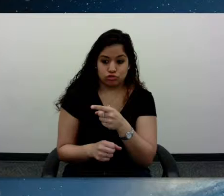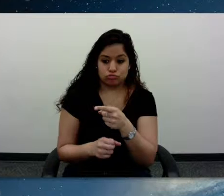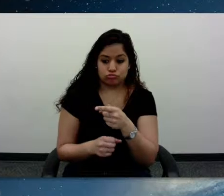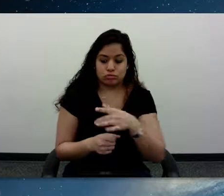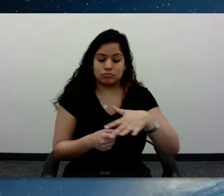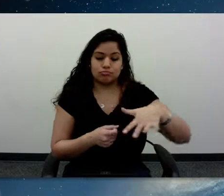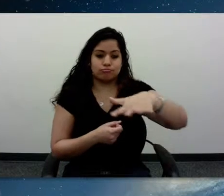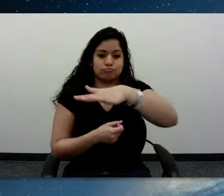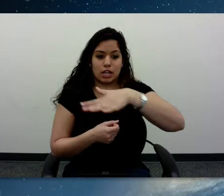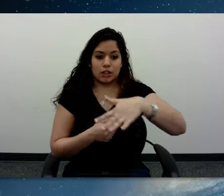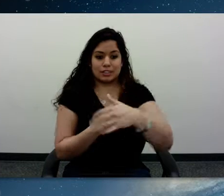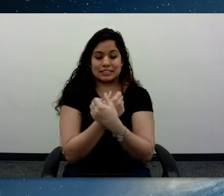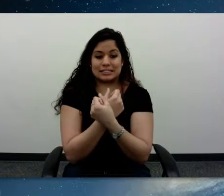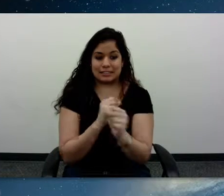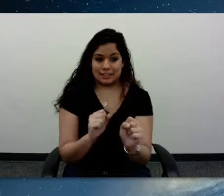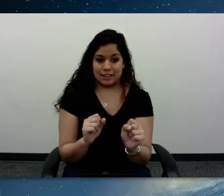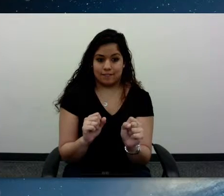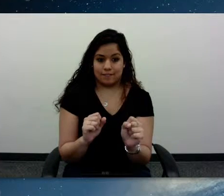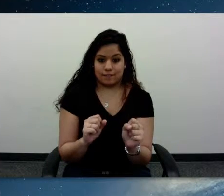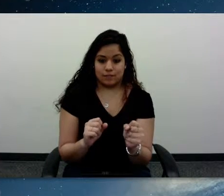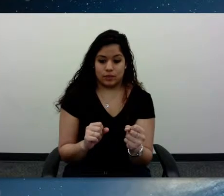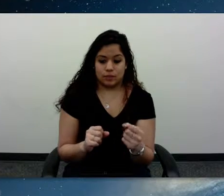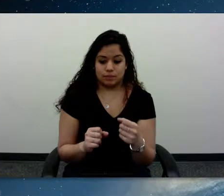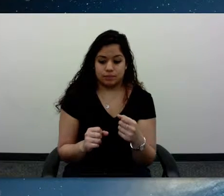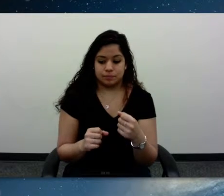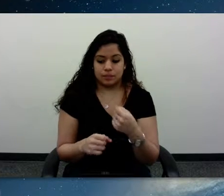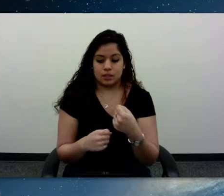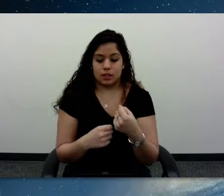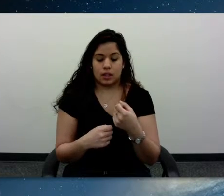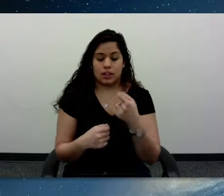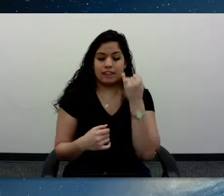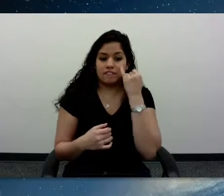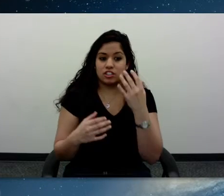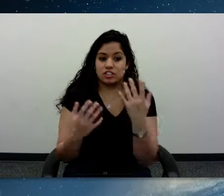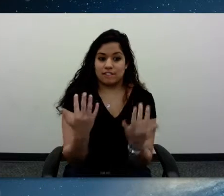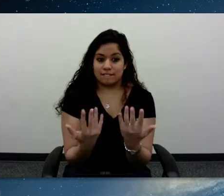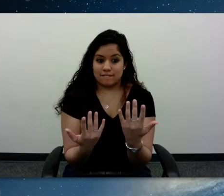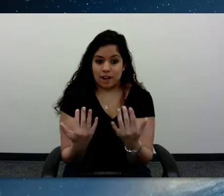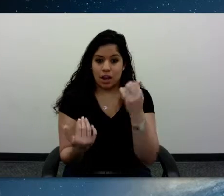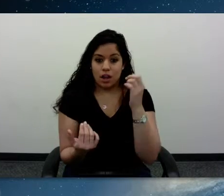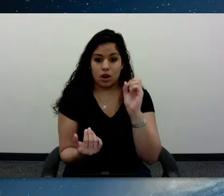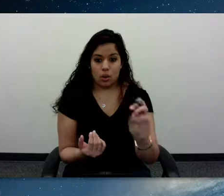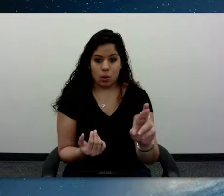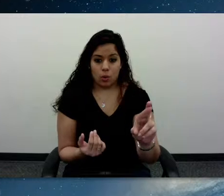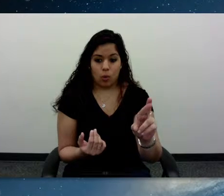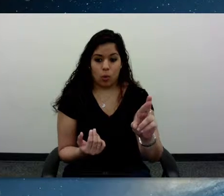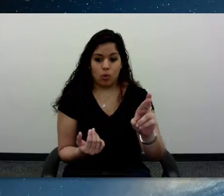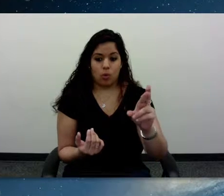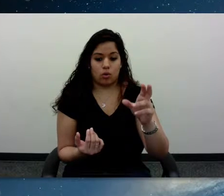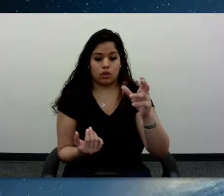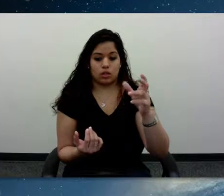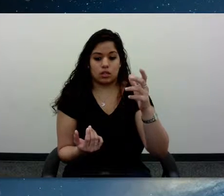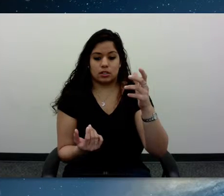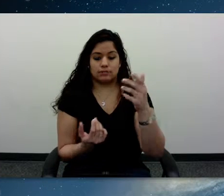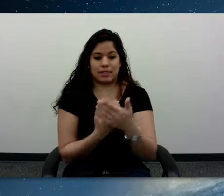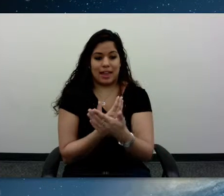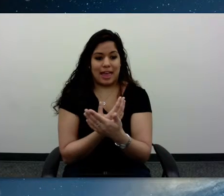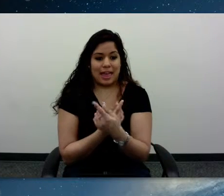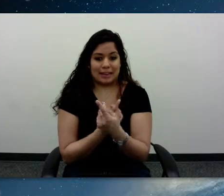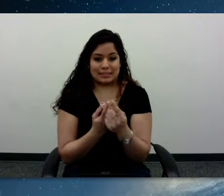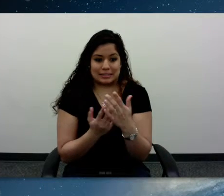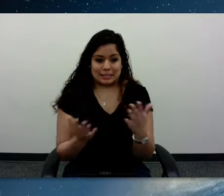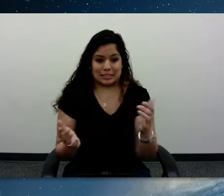be dangerous to you. If there's danger, don't go in. Okay, no matter what's going on with this person, if it's not safe for